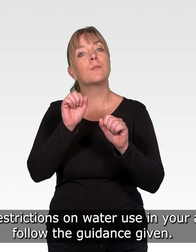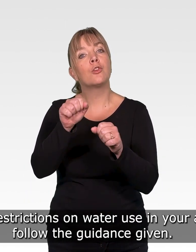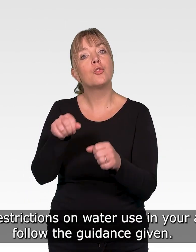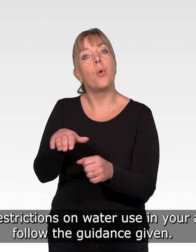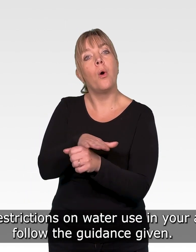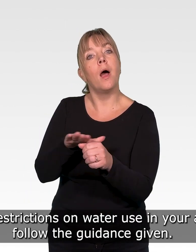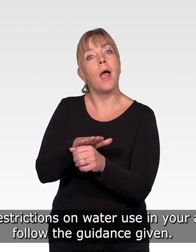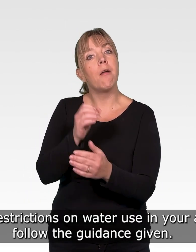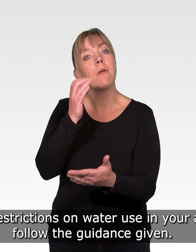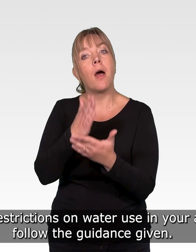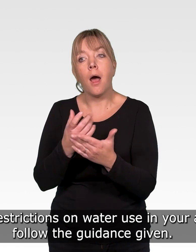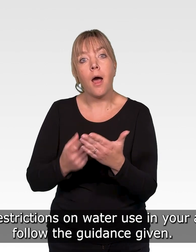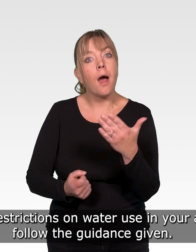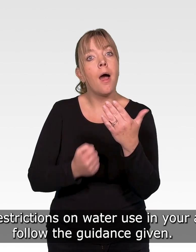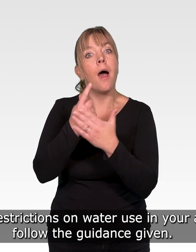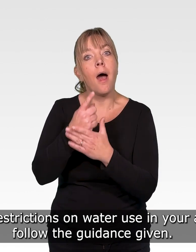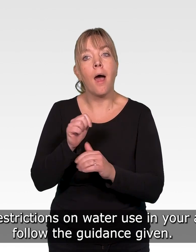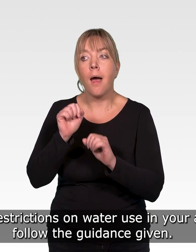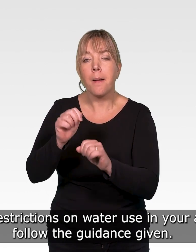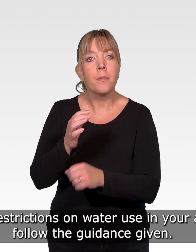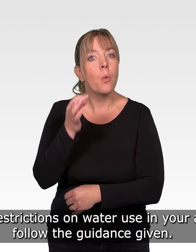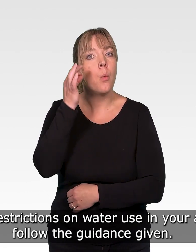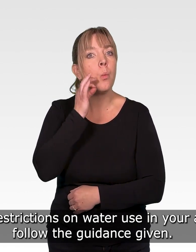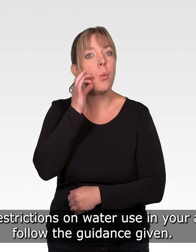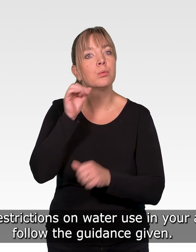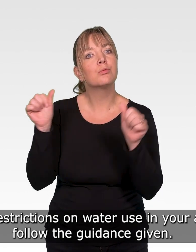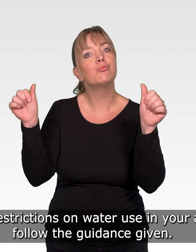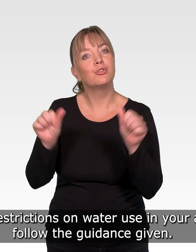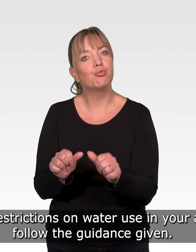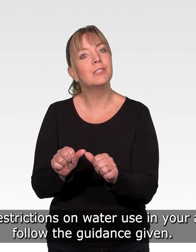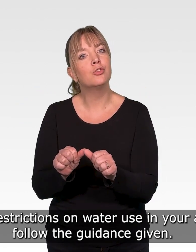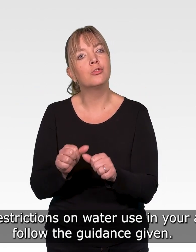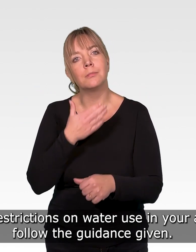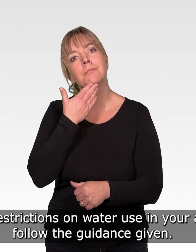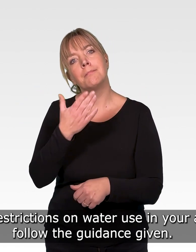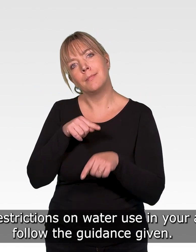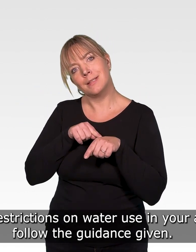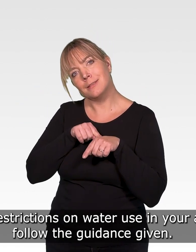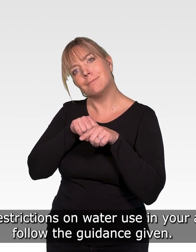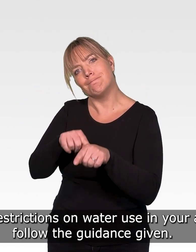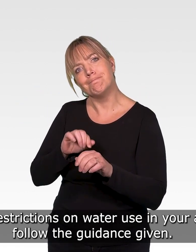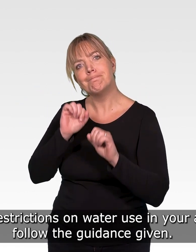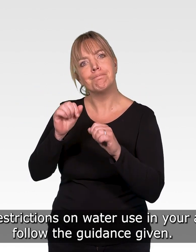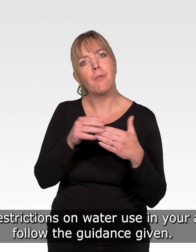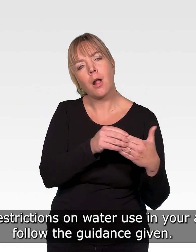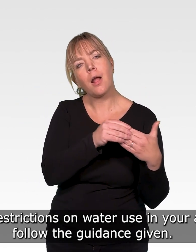If there are restrictions on water use in your area, please follow the guidance given.